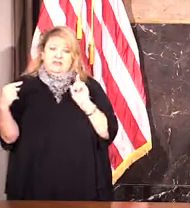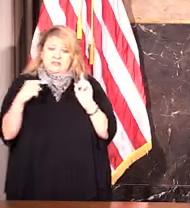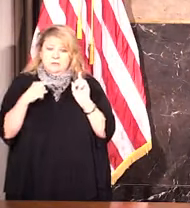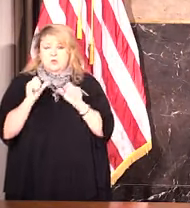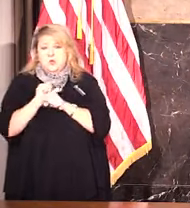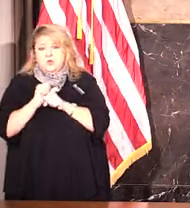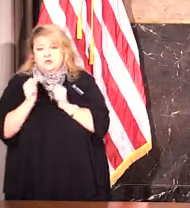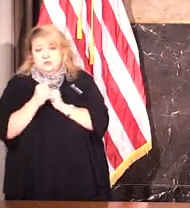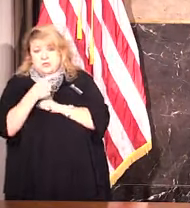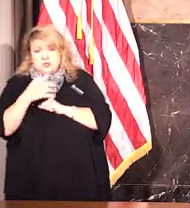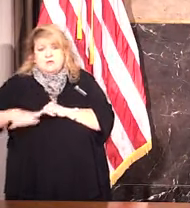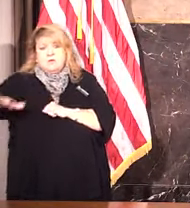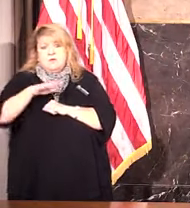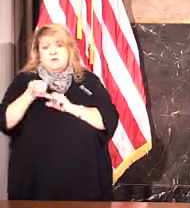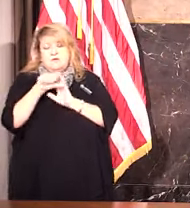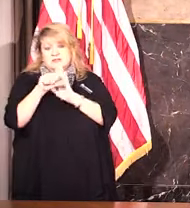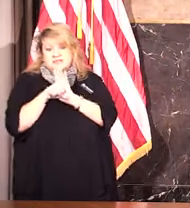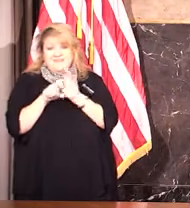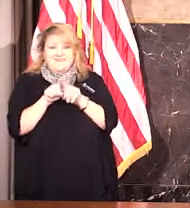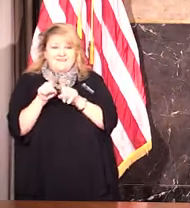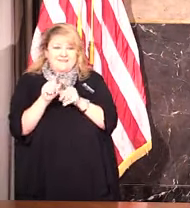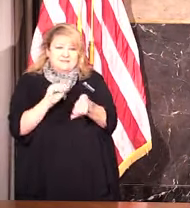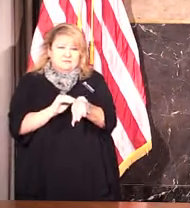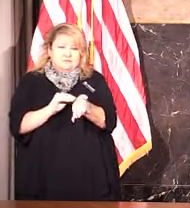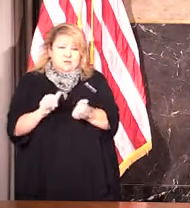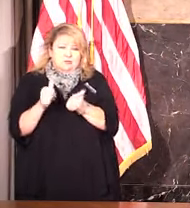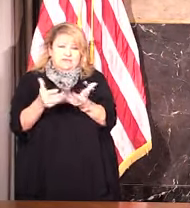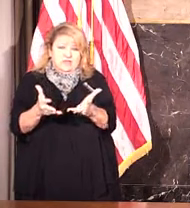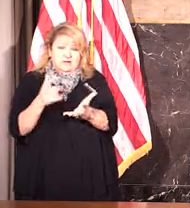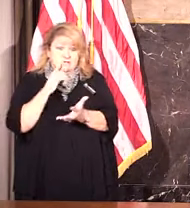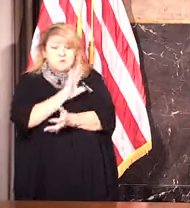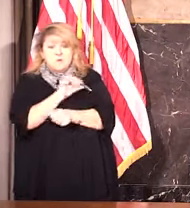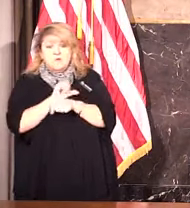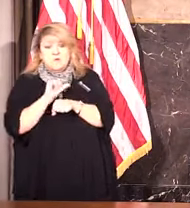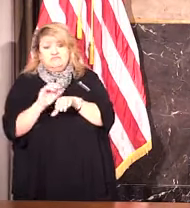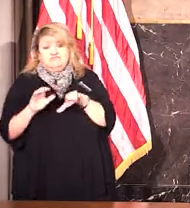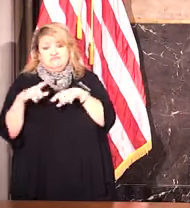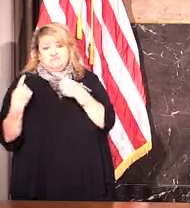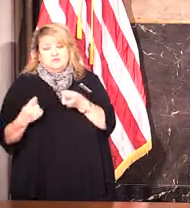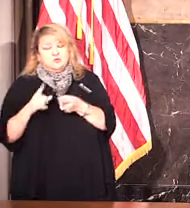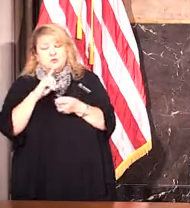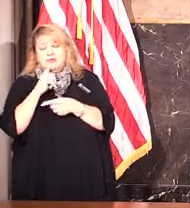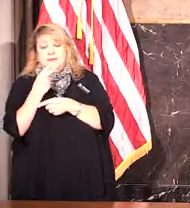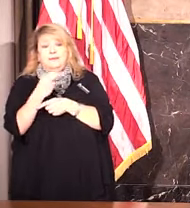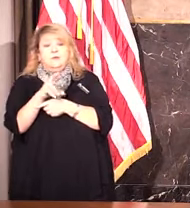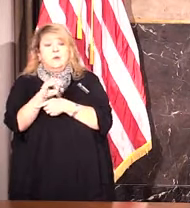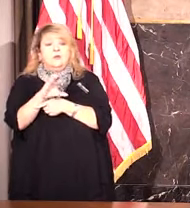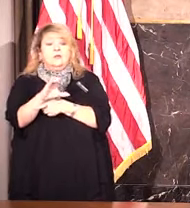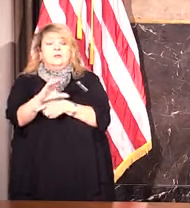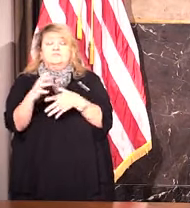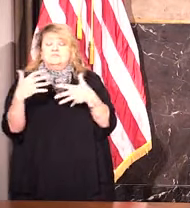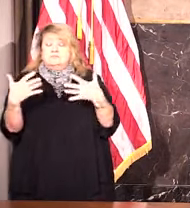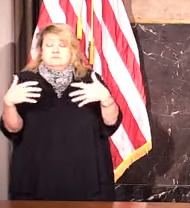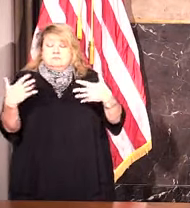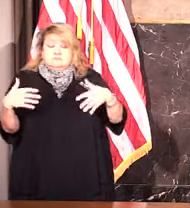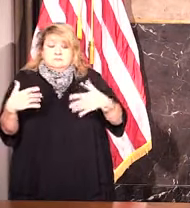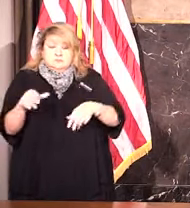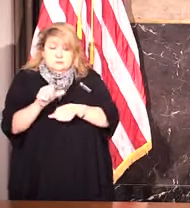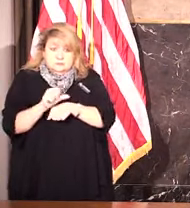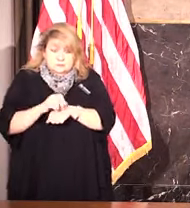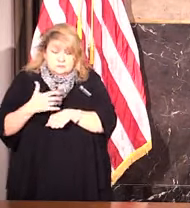around the state as a medical provider for the work that you all have been doing, truly heroic. We also have Dr. Canner with